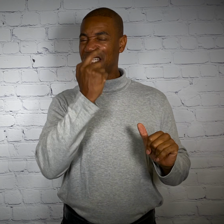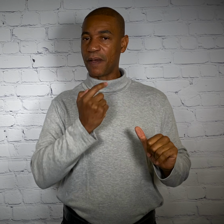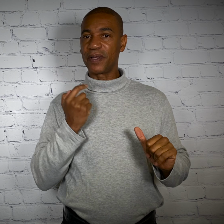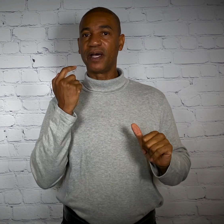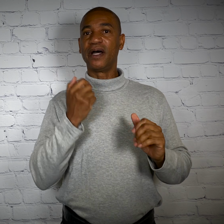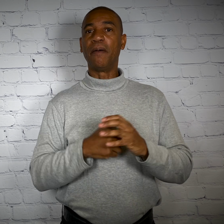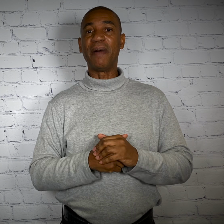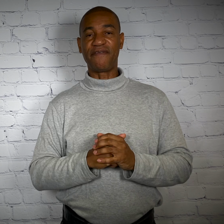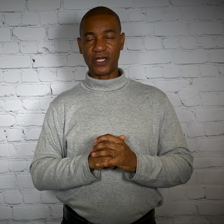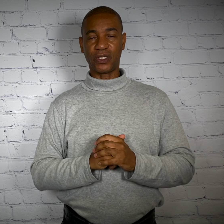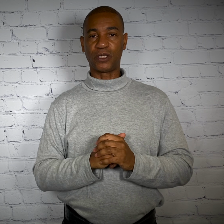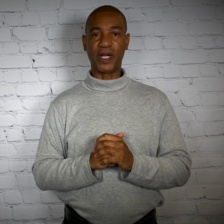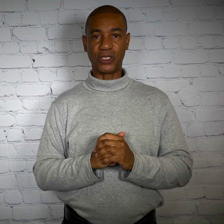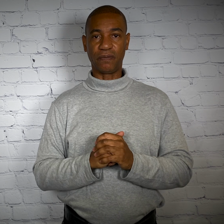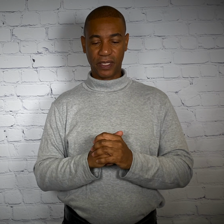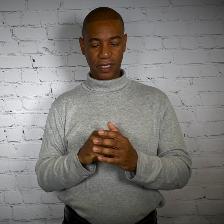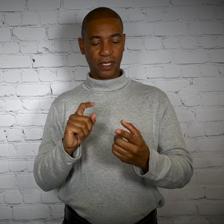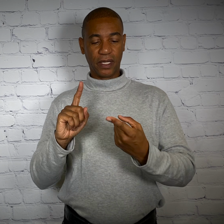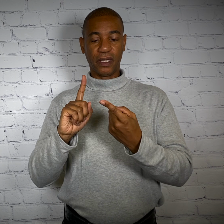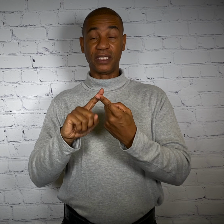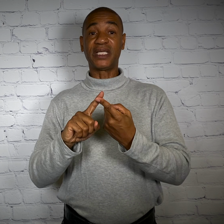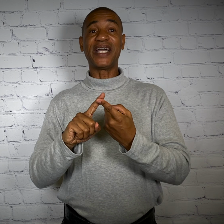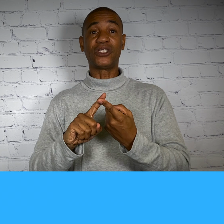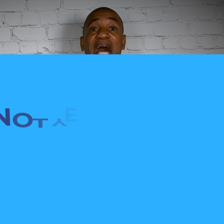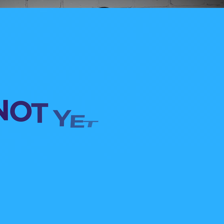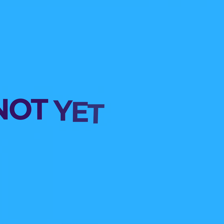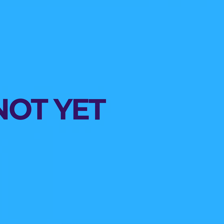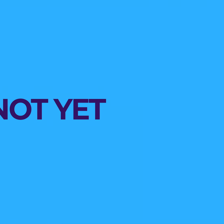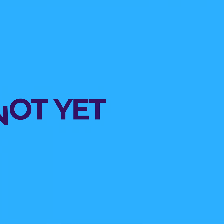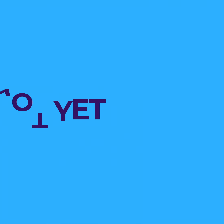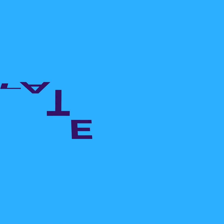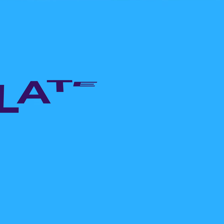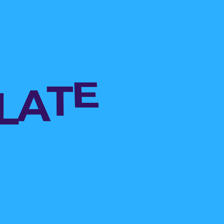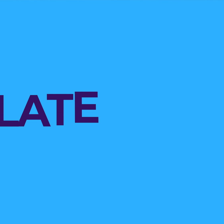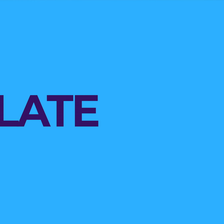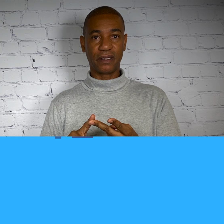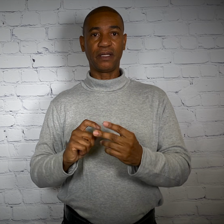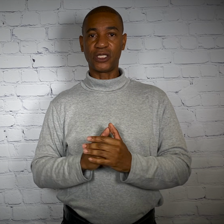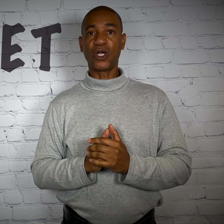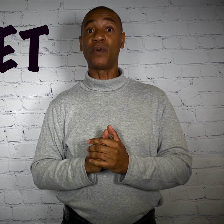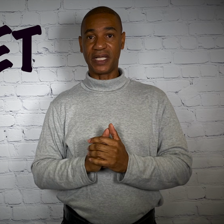except my facial expression. The signs not yet and late. Let's start with not